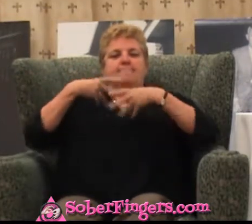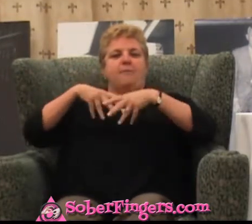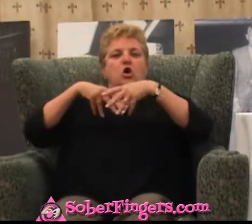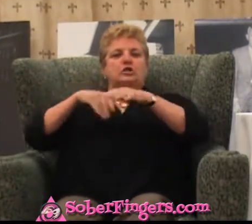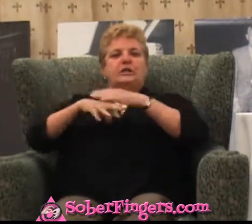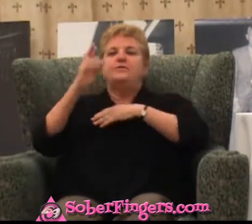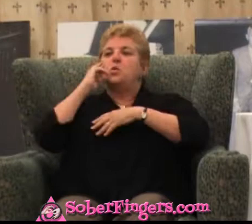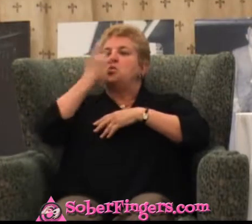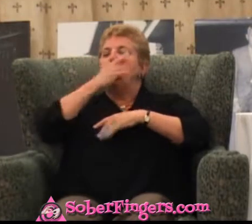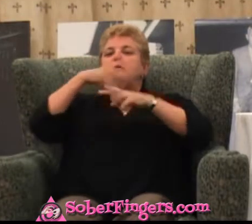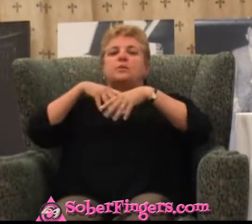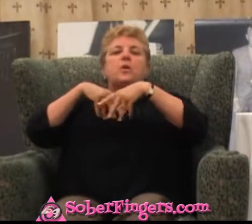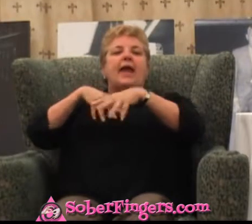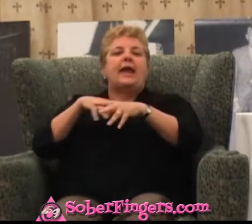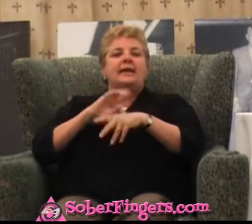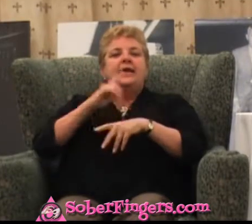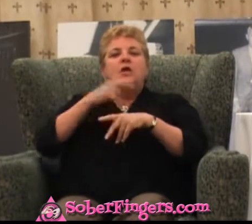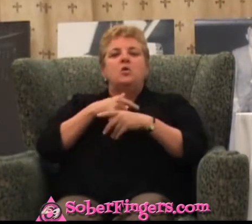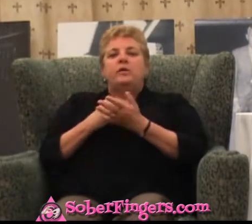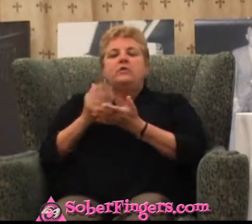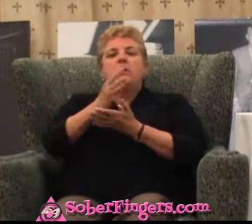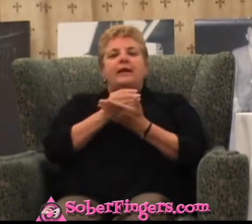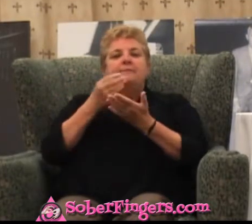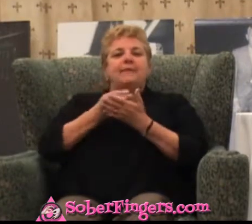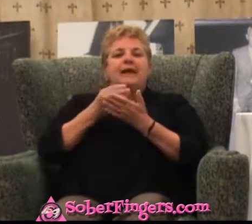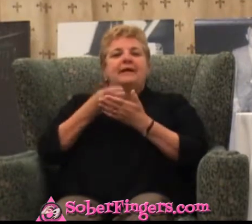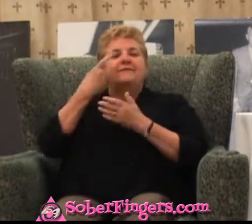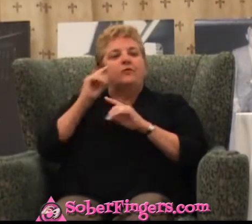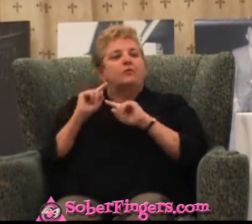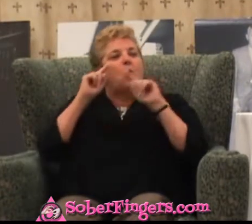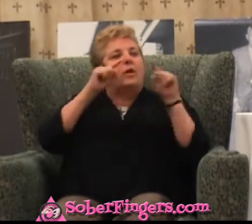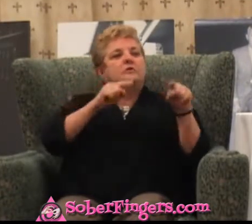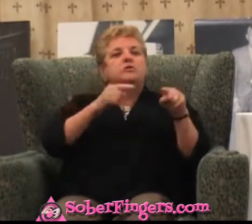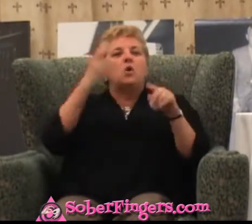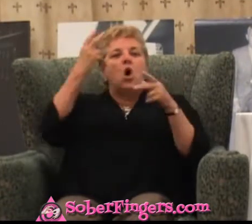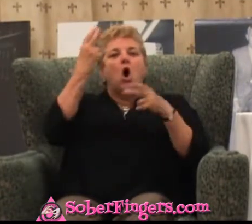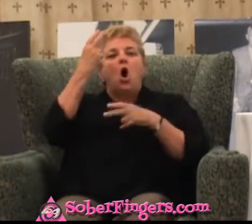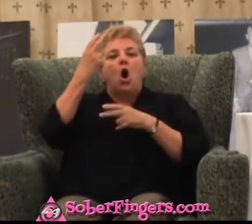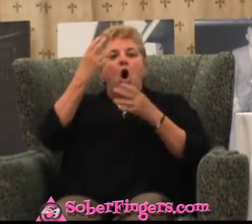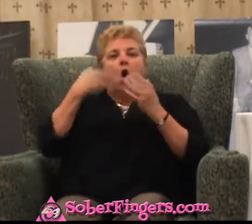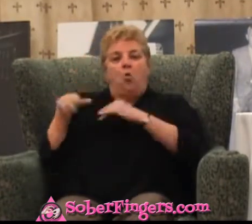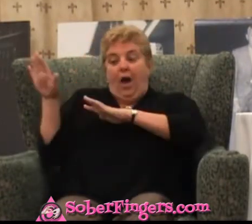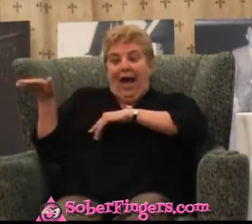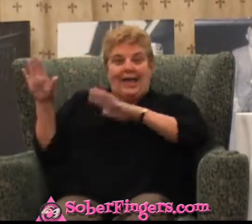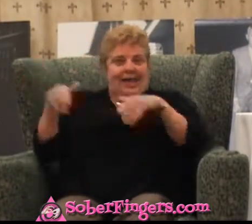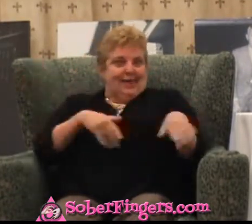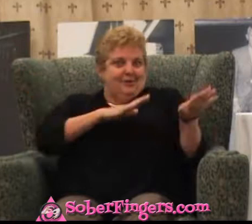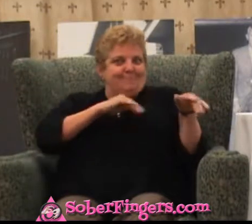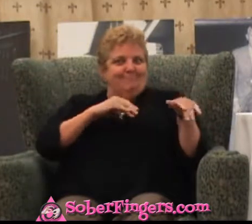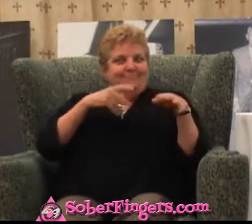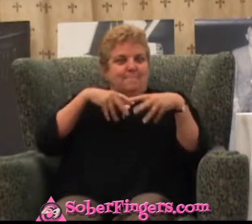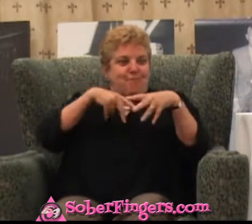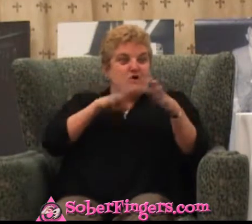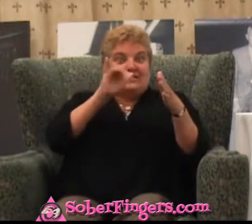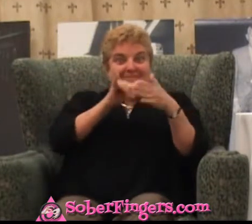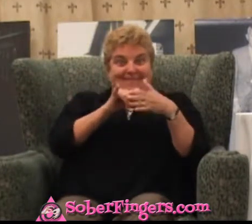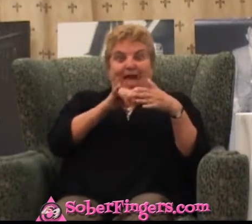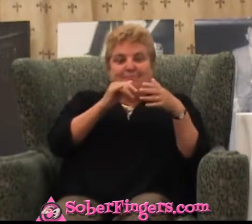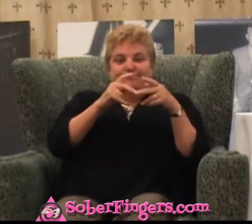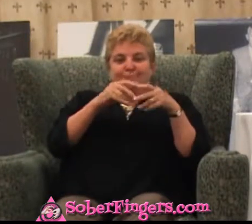funds to go to a parade in Hawaii called the Aloha Parade. And a number of us in that marching band formed a